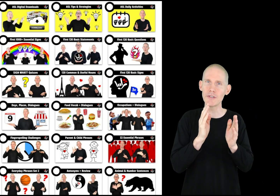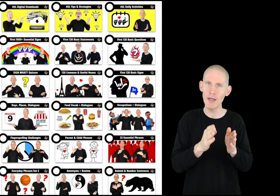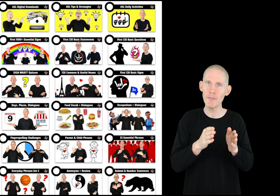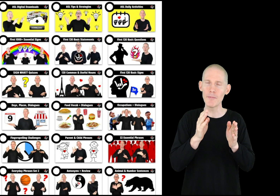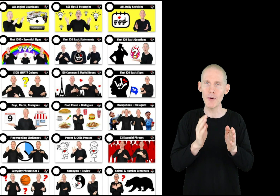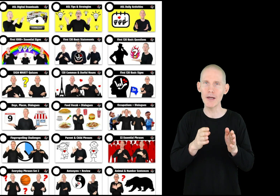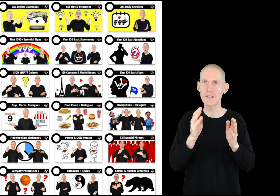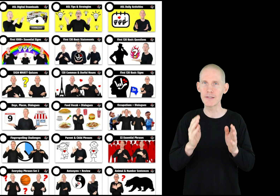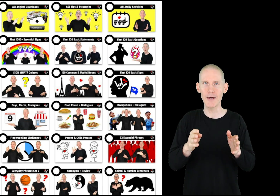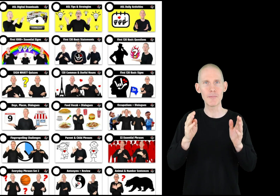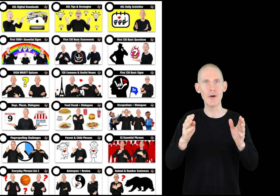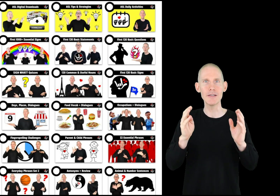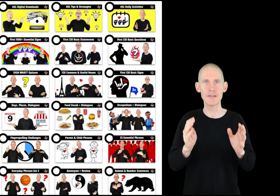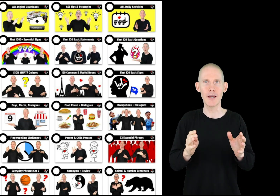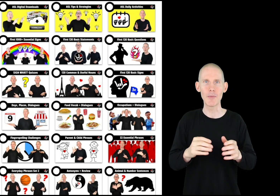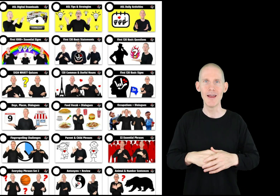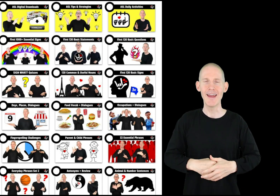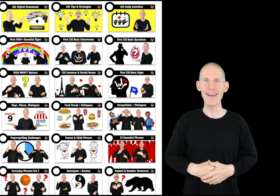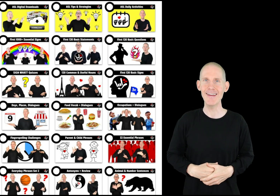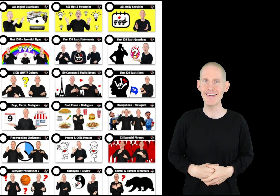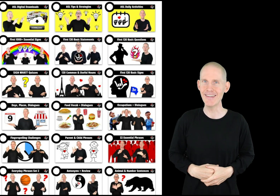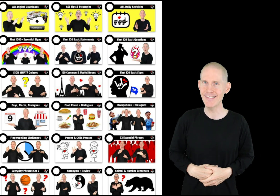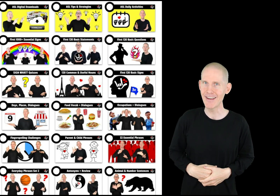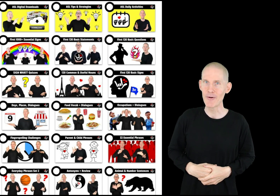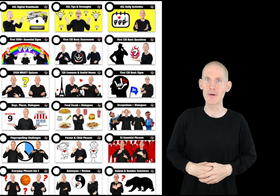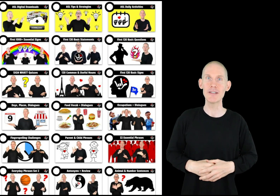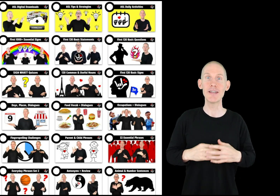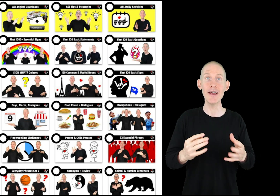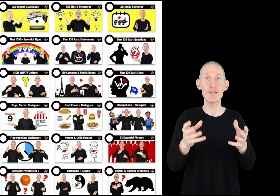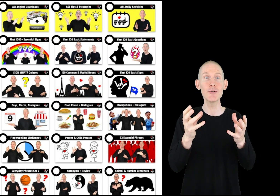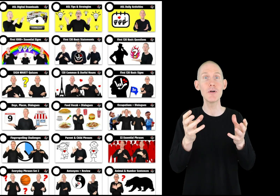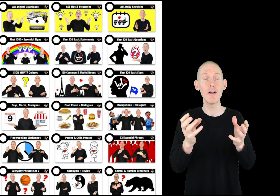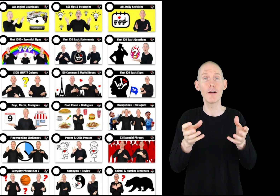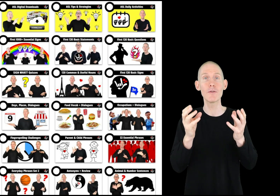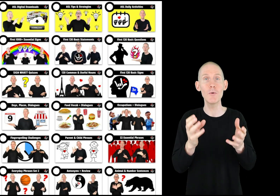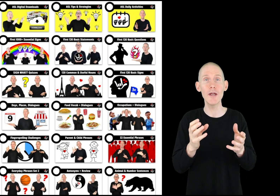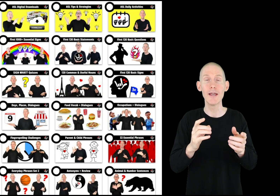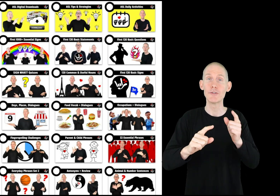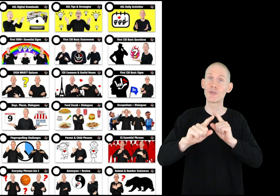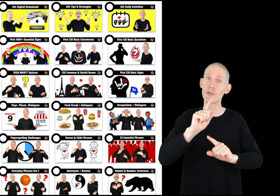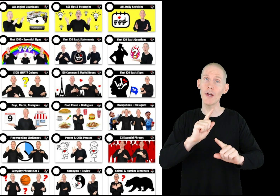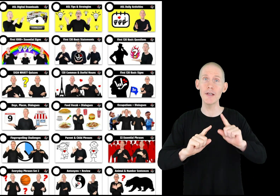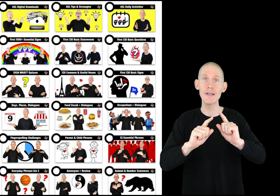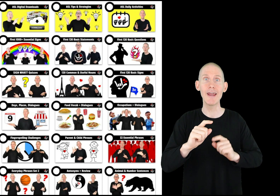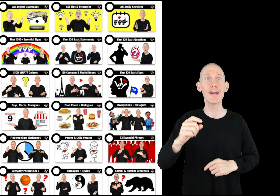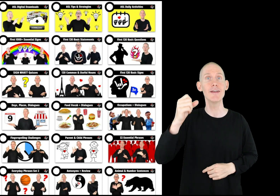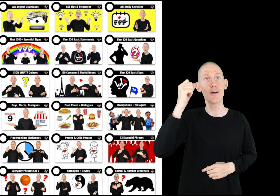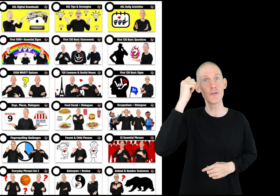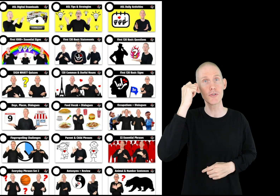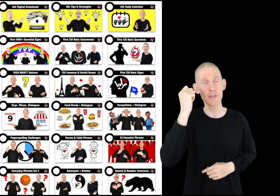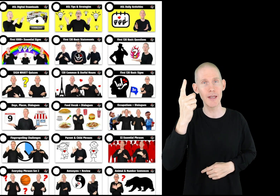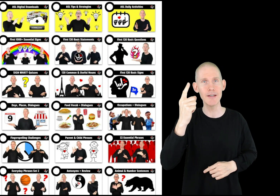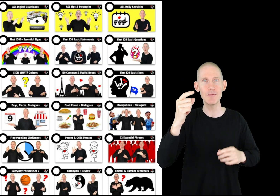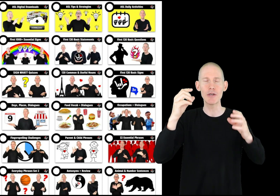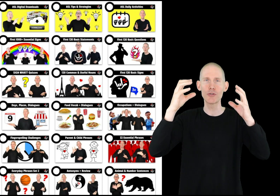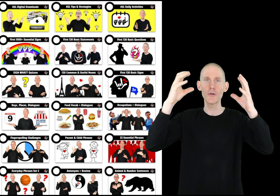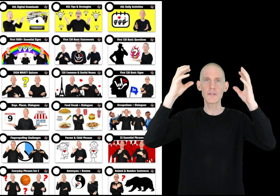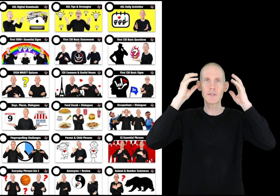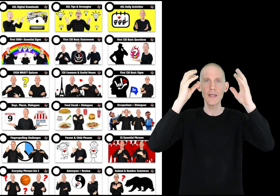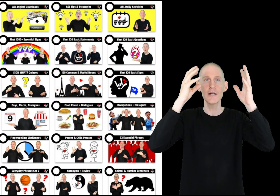step by step by step. And we're going to test you along the way, signing and understanding, make sure it's sticking in